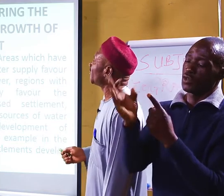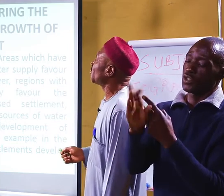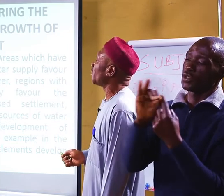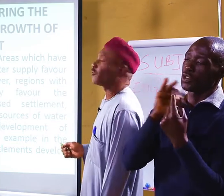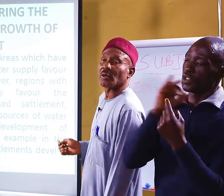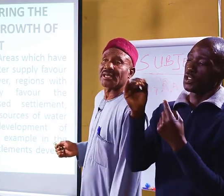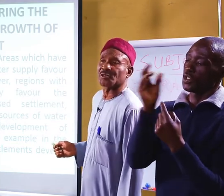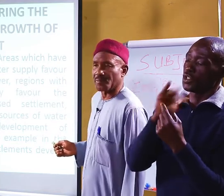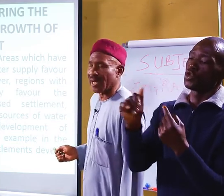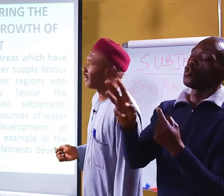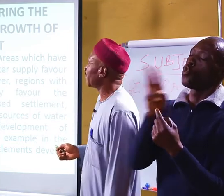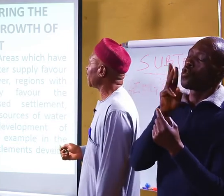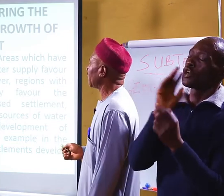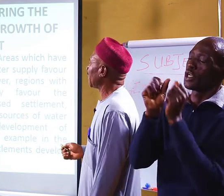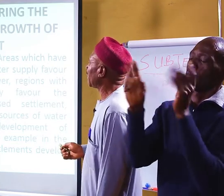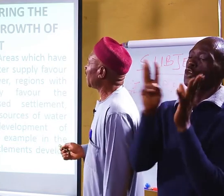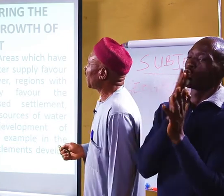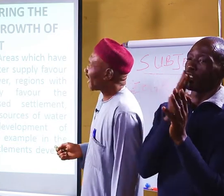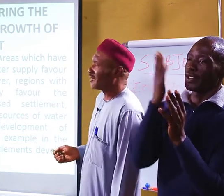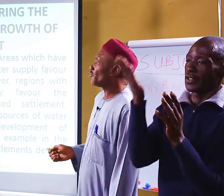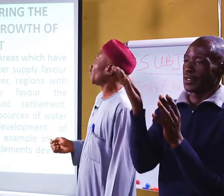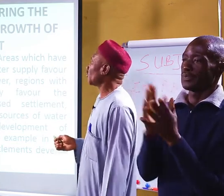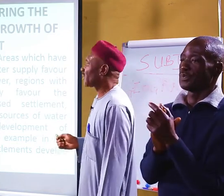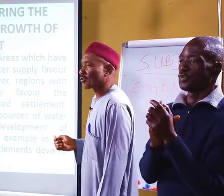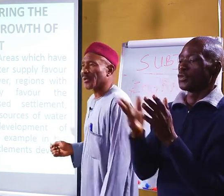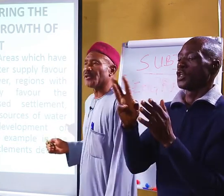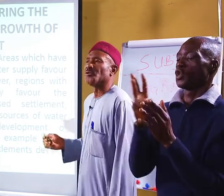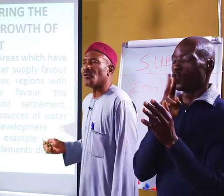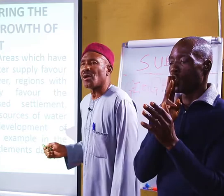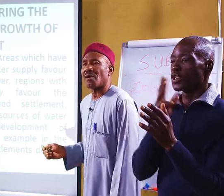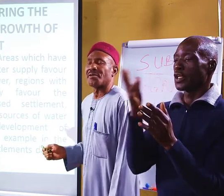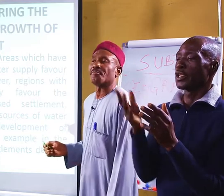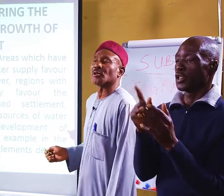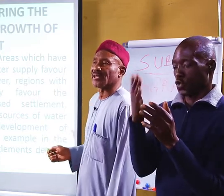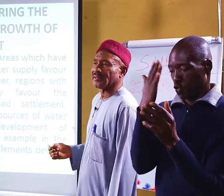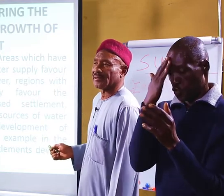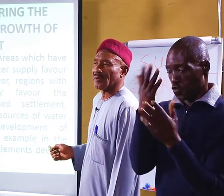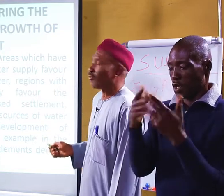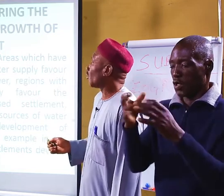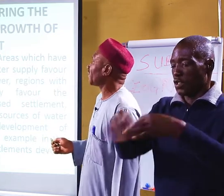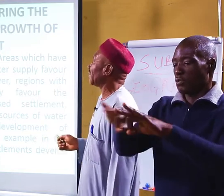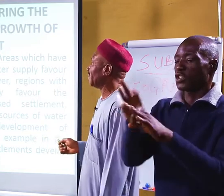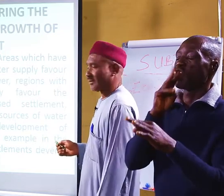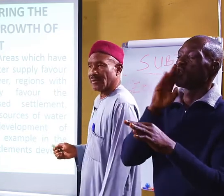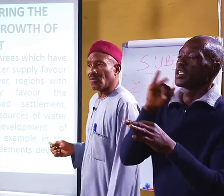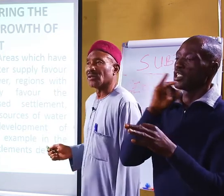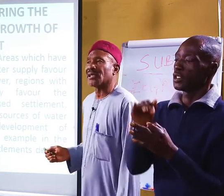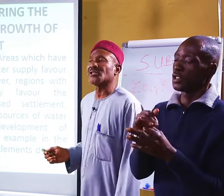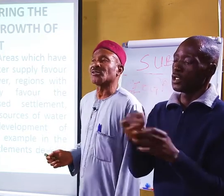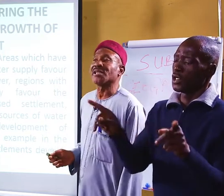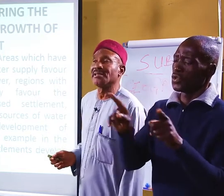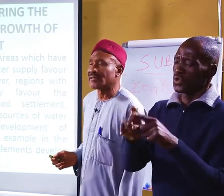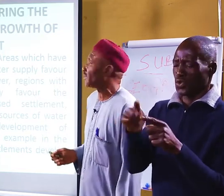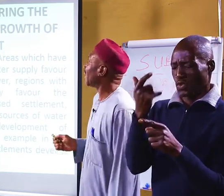is adequate water supply. Adequate water supply, you know how important water is.